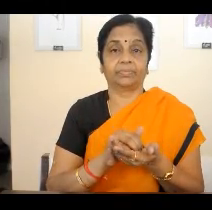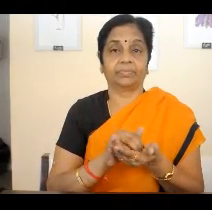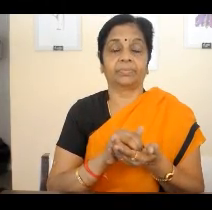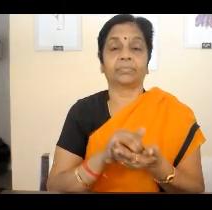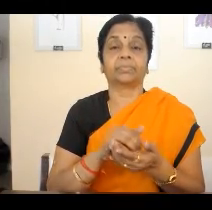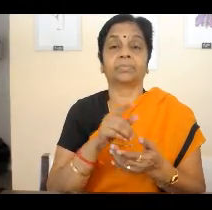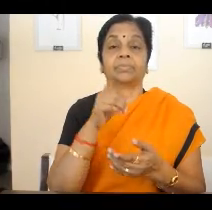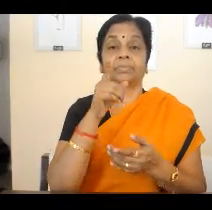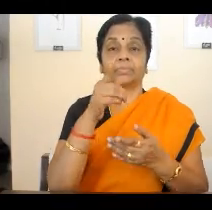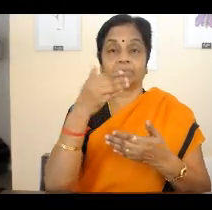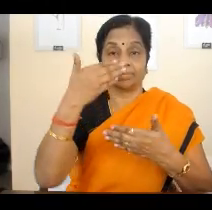curtails